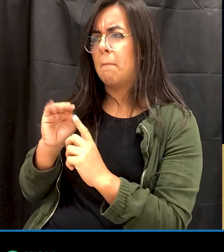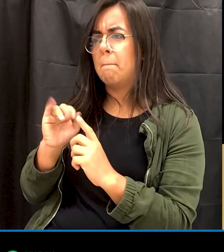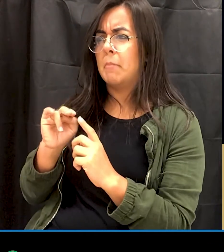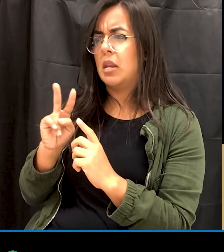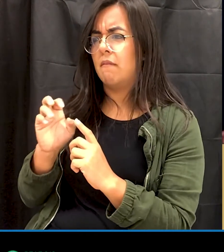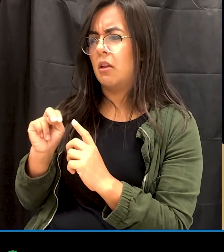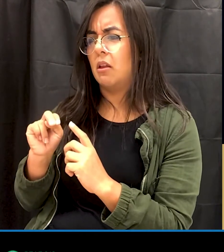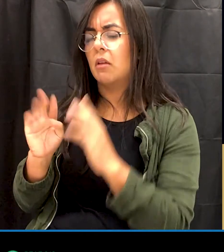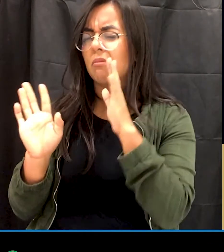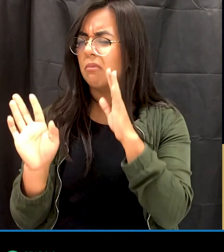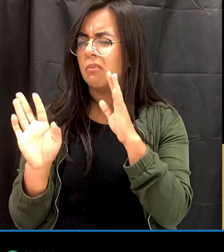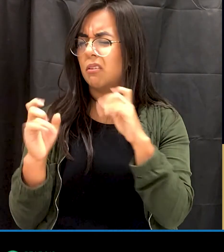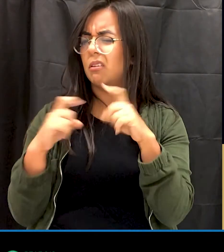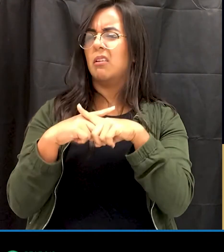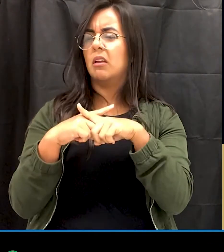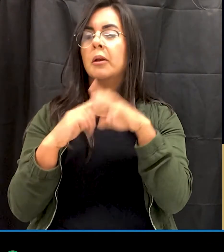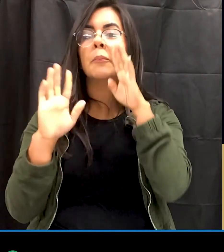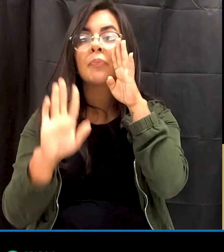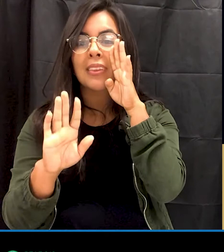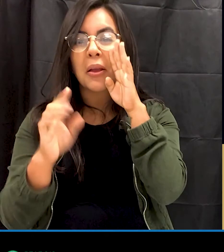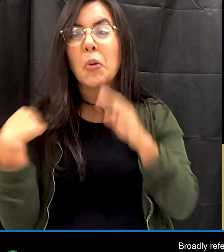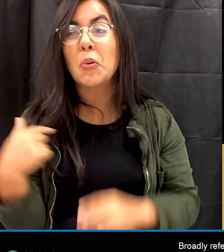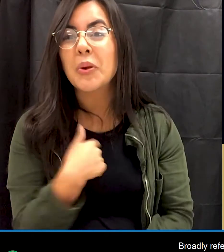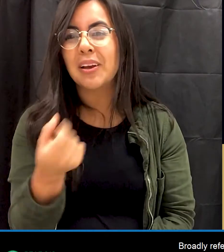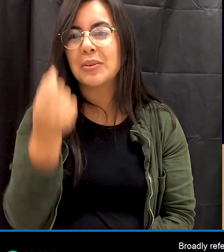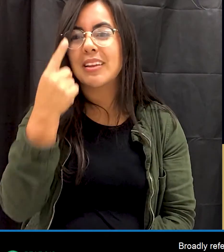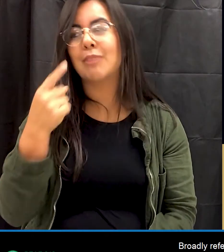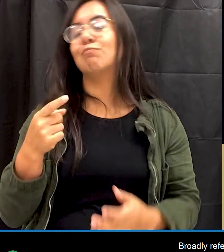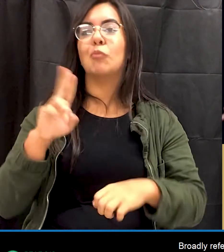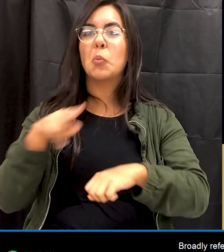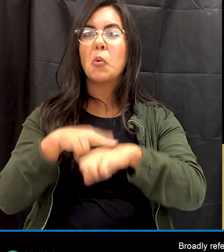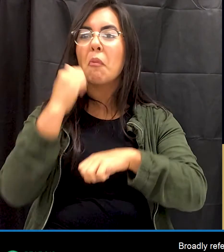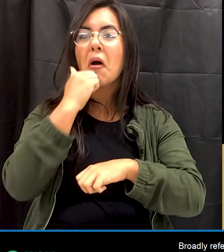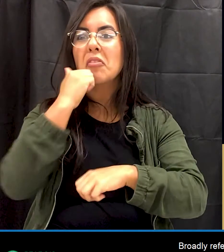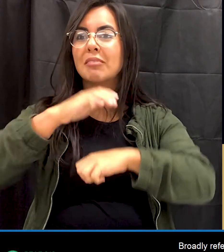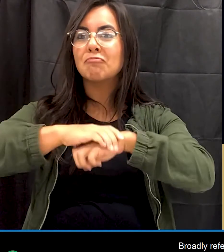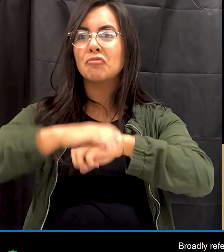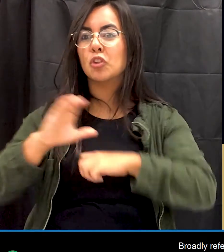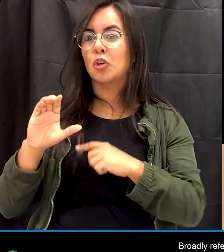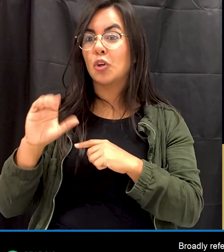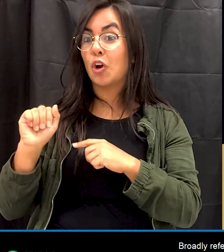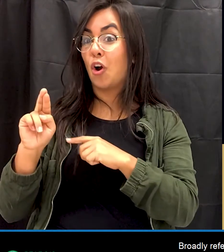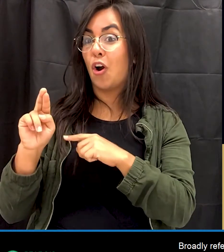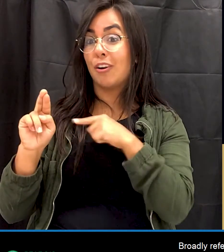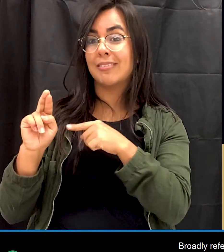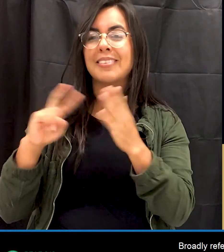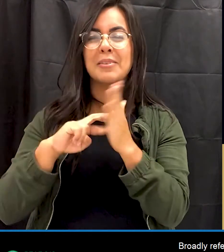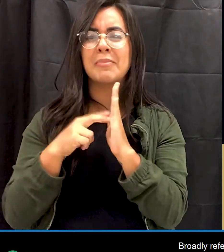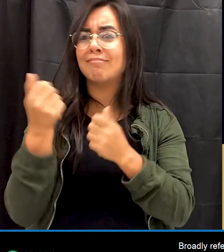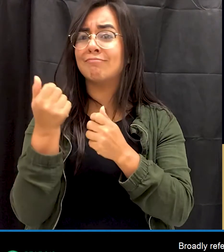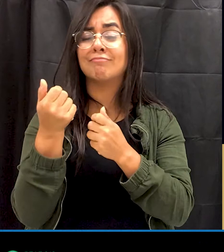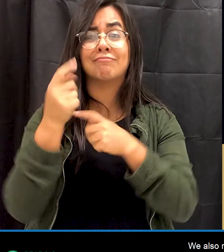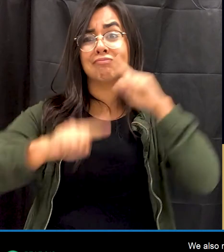a car can describe any vehicle that a family would drive. Broadly referring to a minivan, an SUV, a sedan or